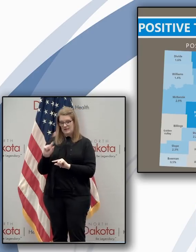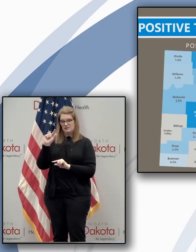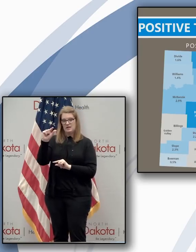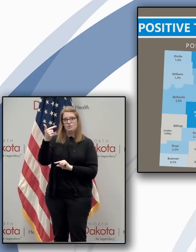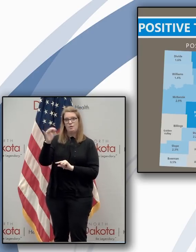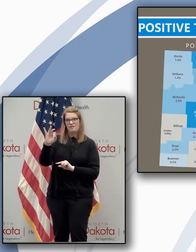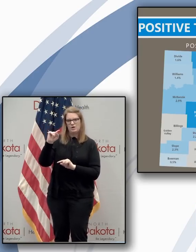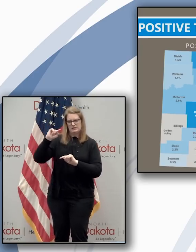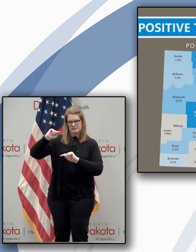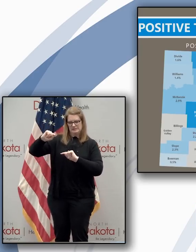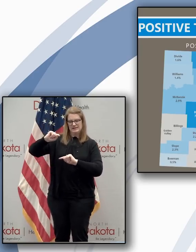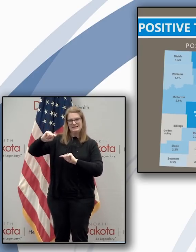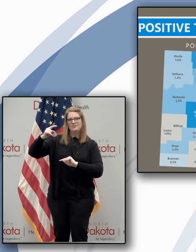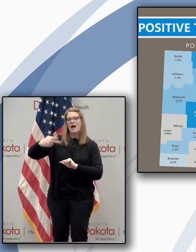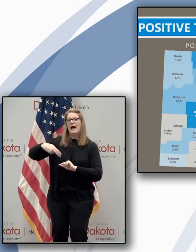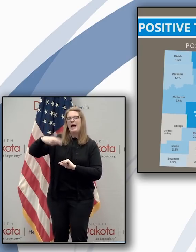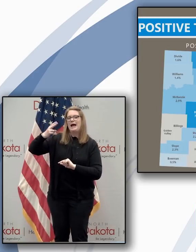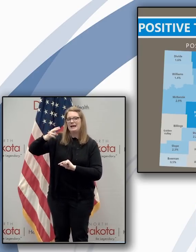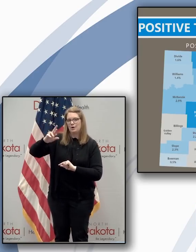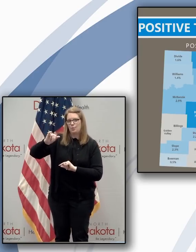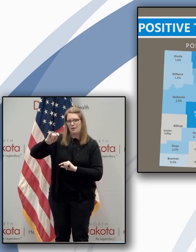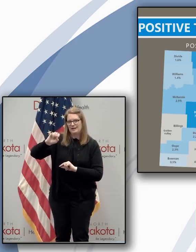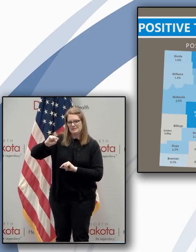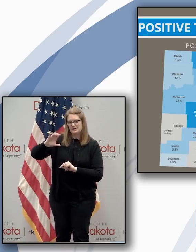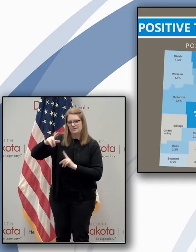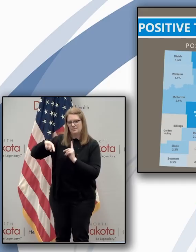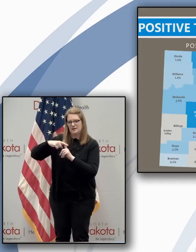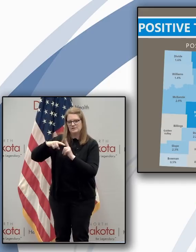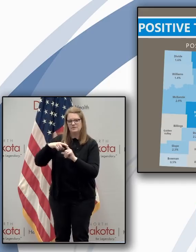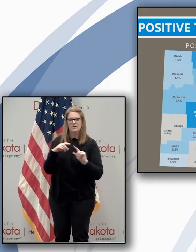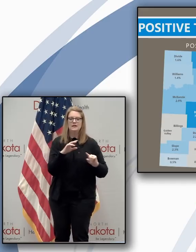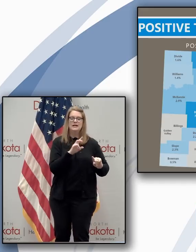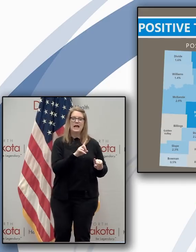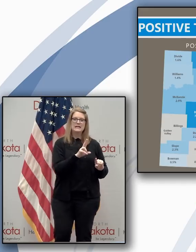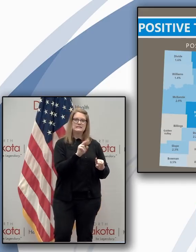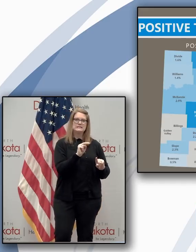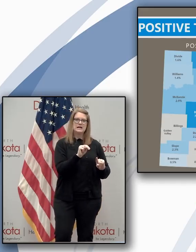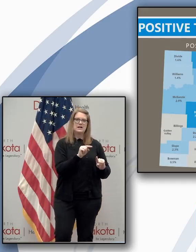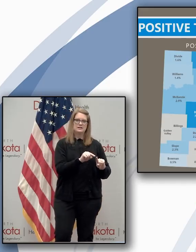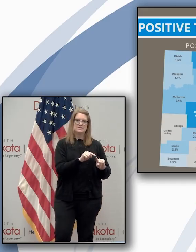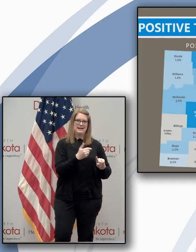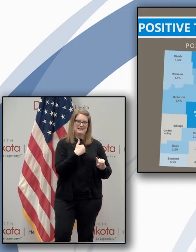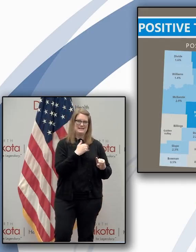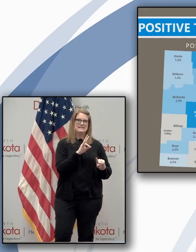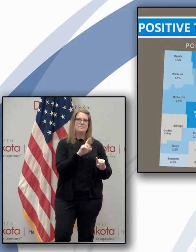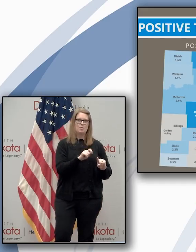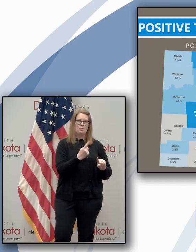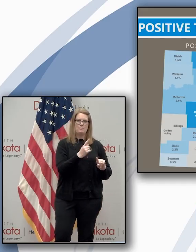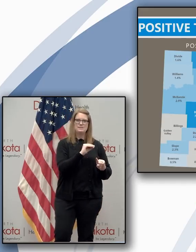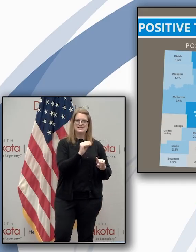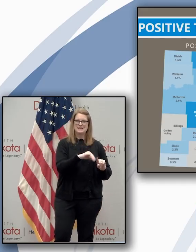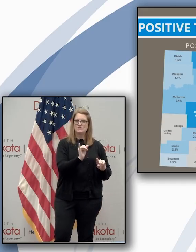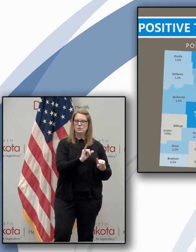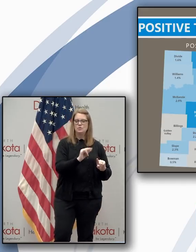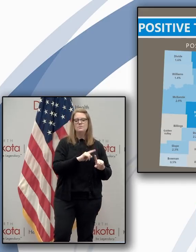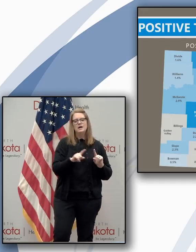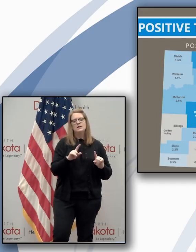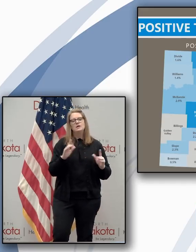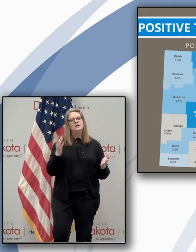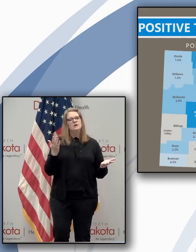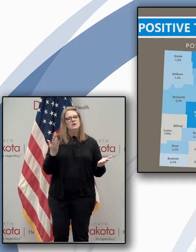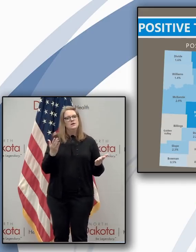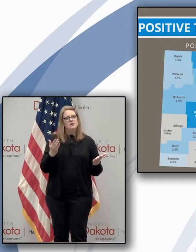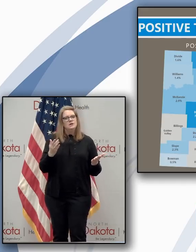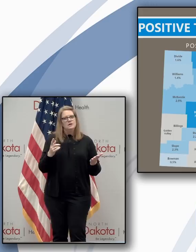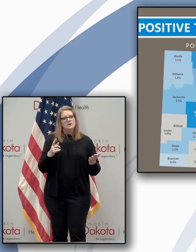have higher rates of positive. Dunn County is in that same group at 7.1%. But again, in contrast, we talk a lot